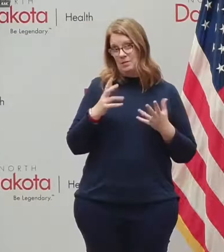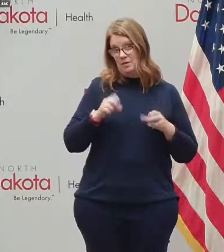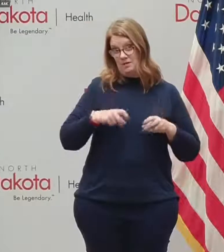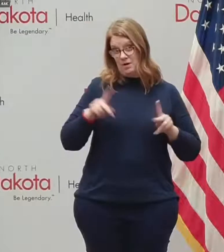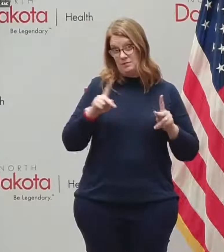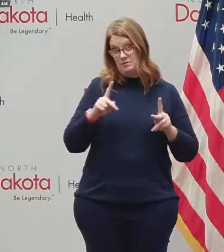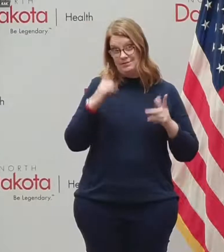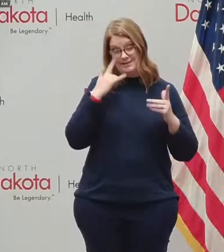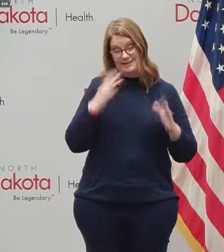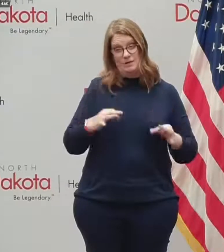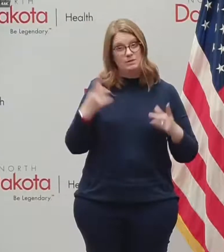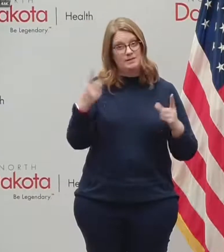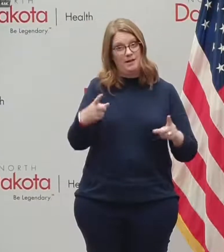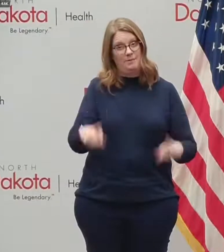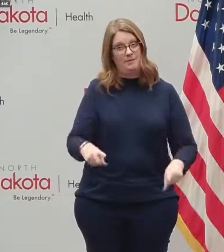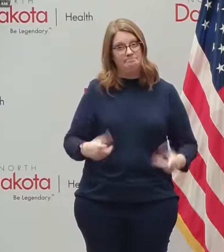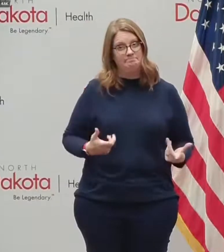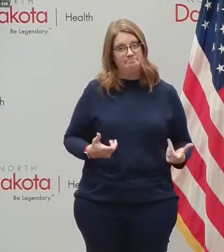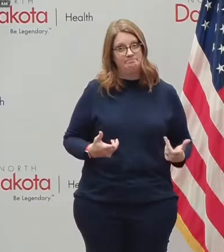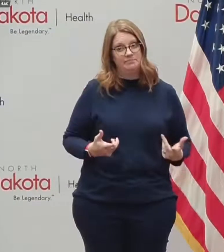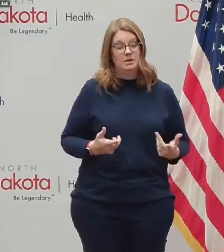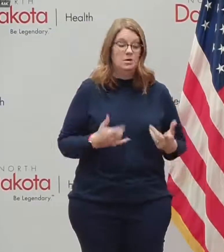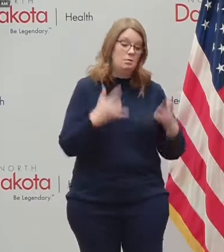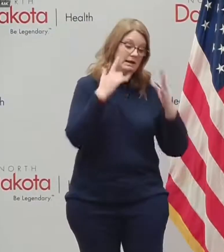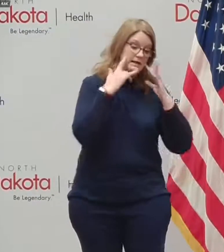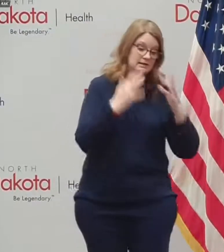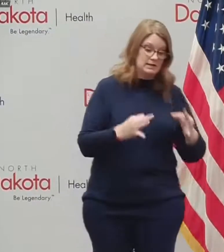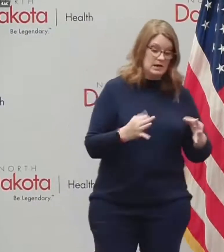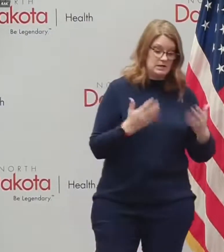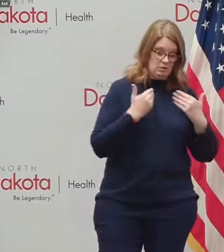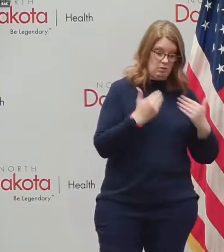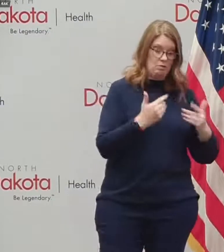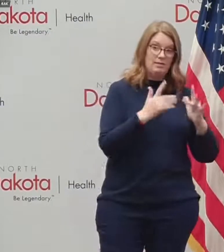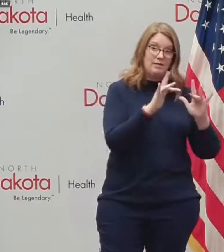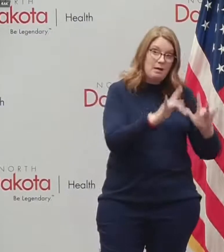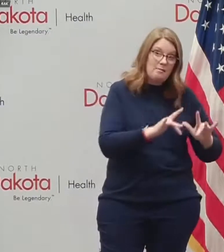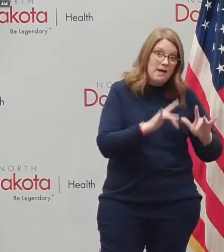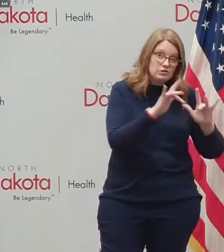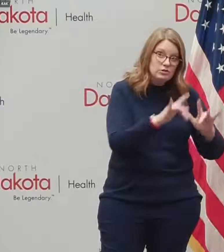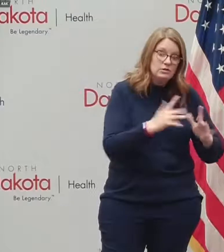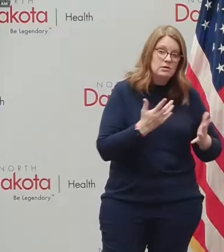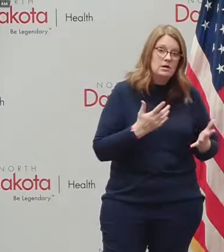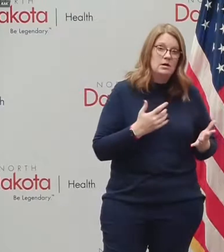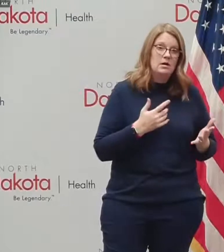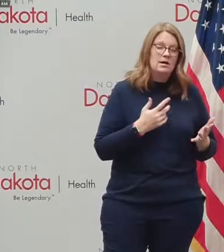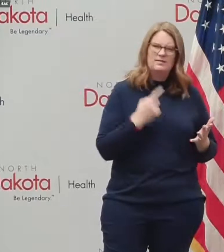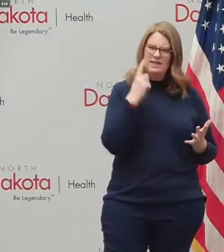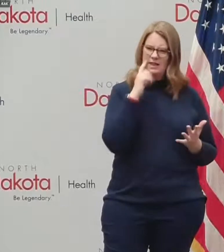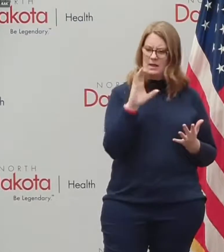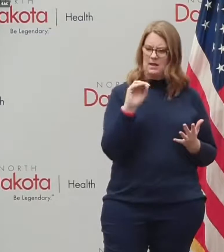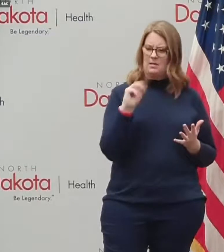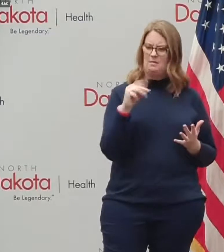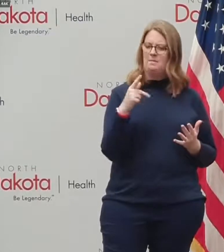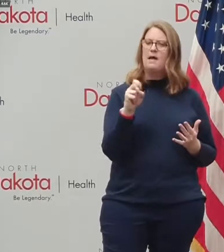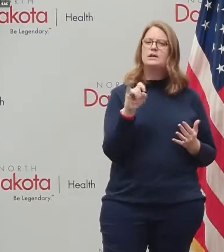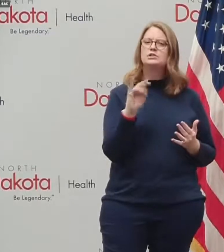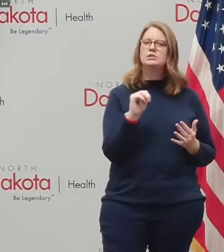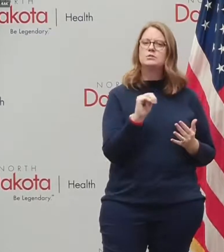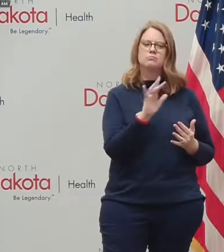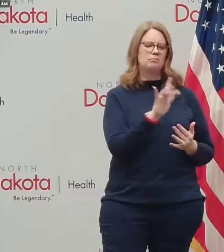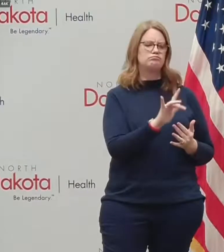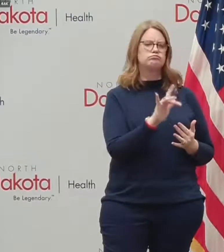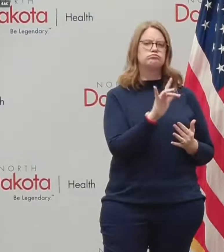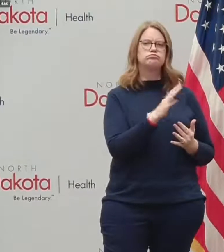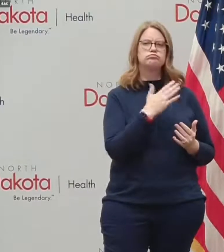future, and we can choose compassion. And part of that compassion, if you think about what compassion might